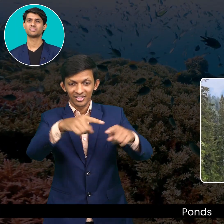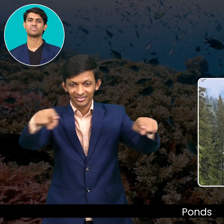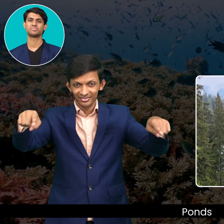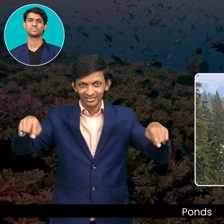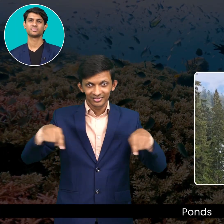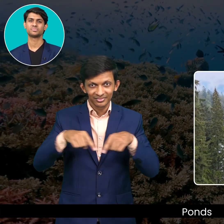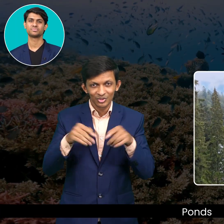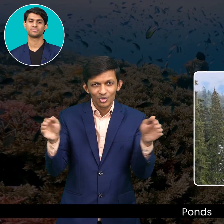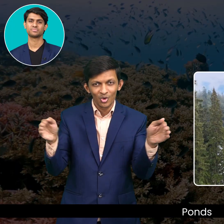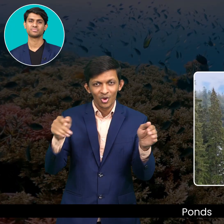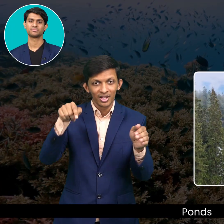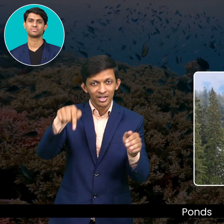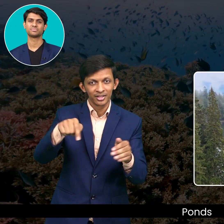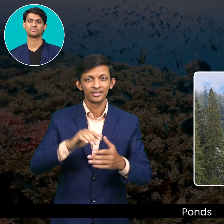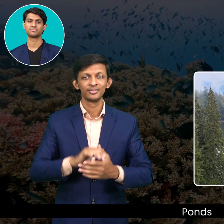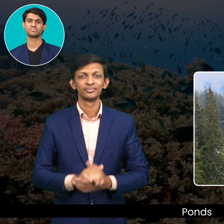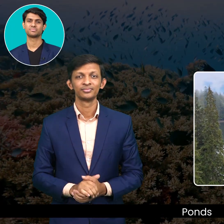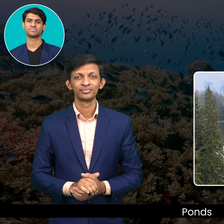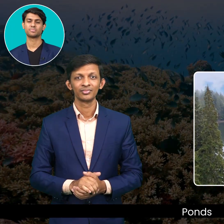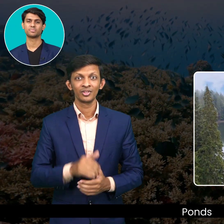ponds,